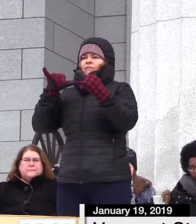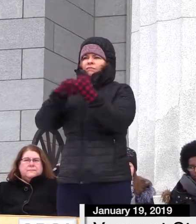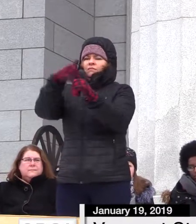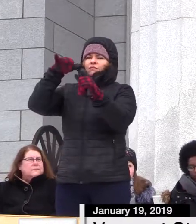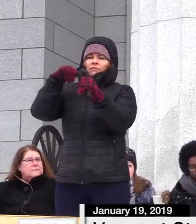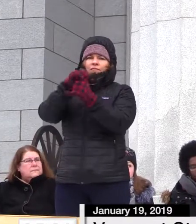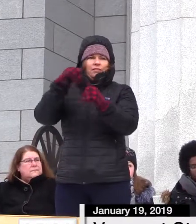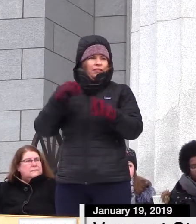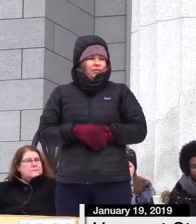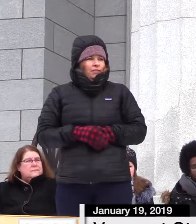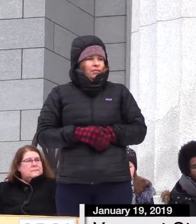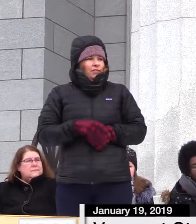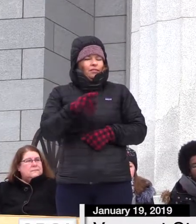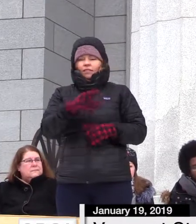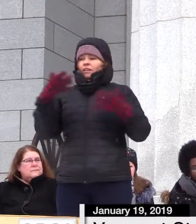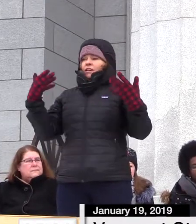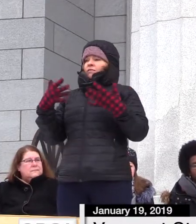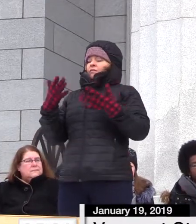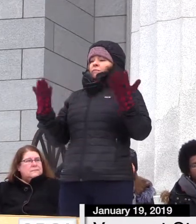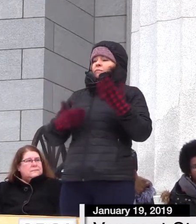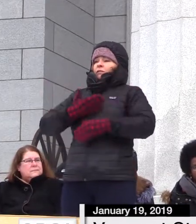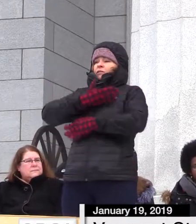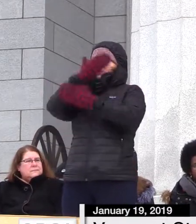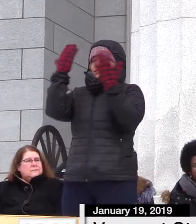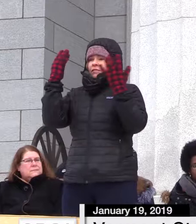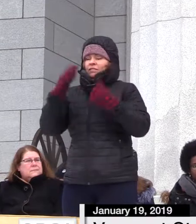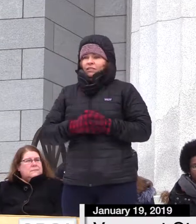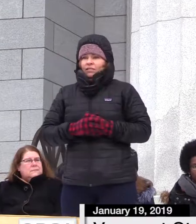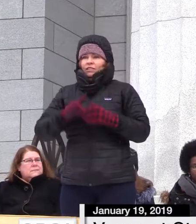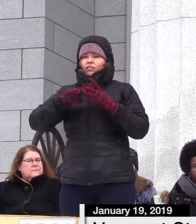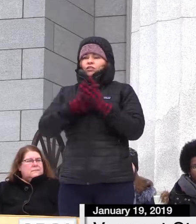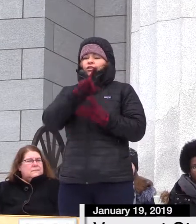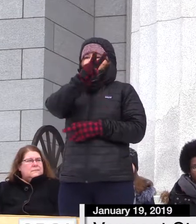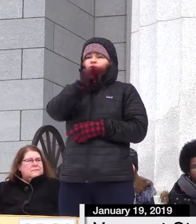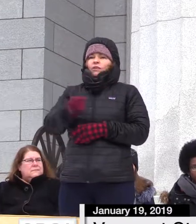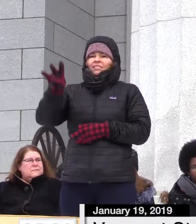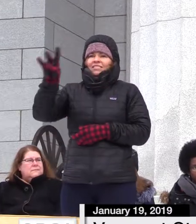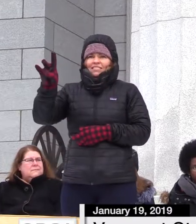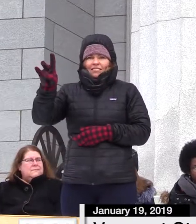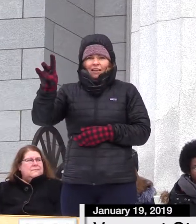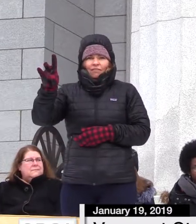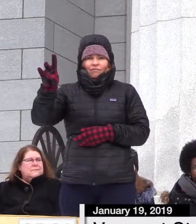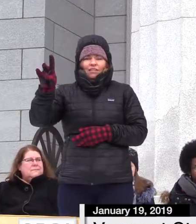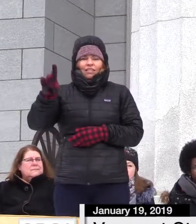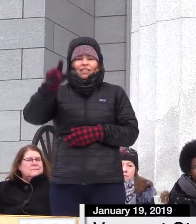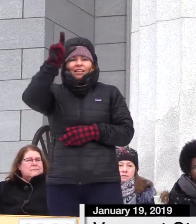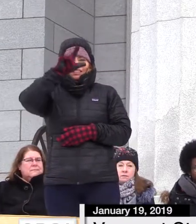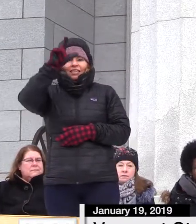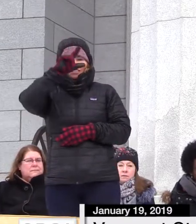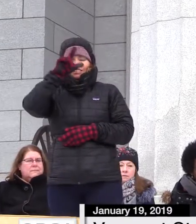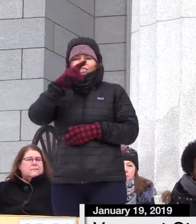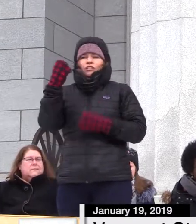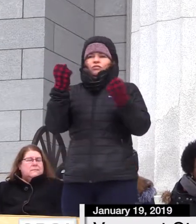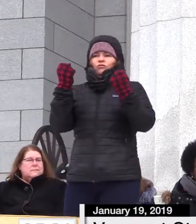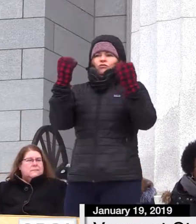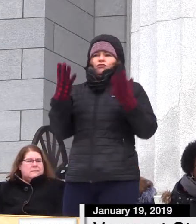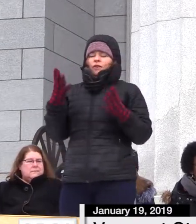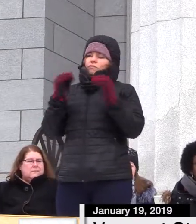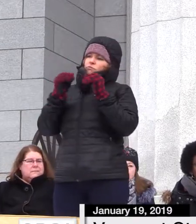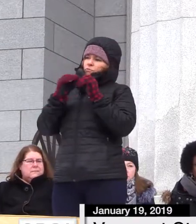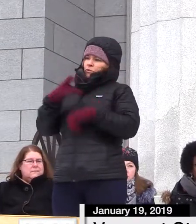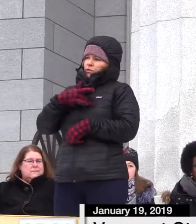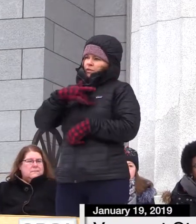am afraid you did not notice that a study in 2007 showed that Black and Latino drivers in Vermont were